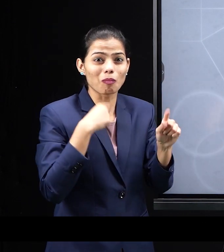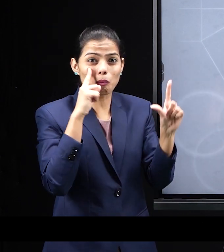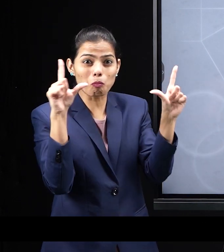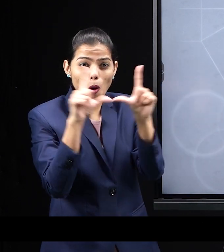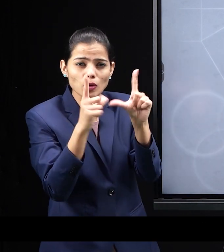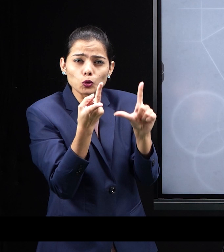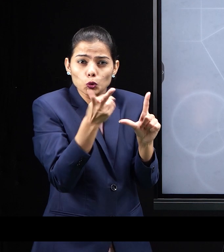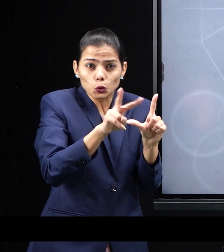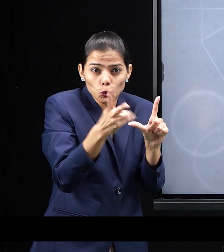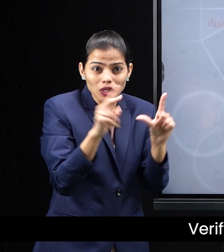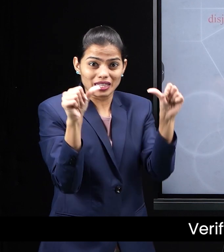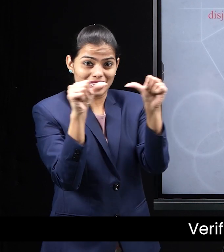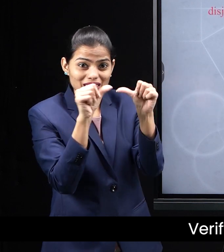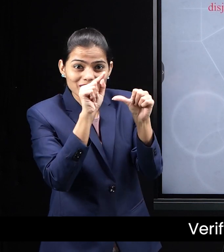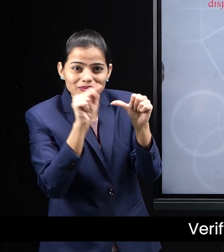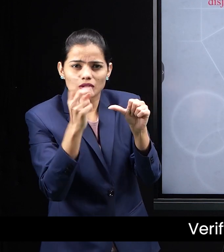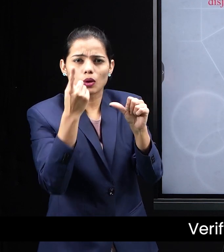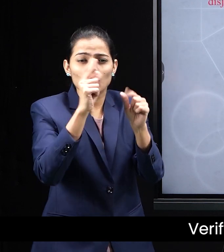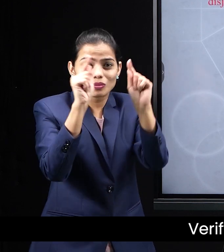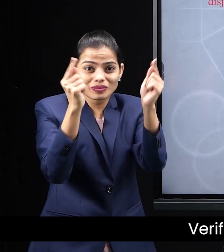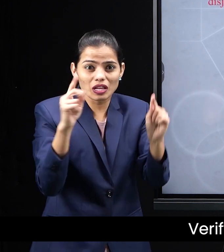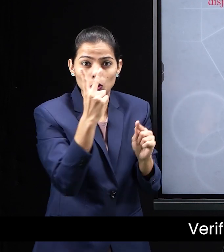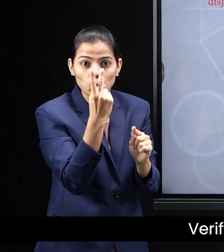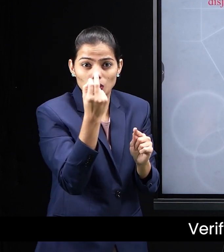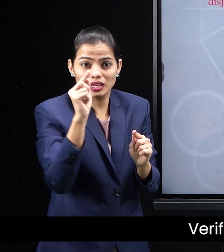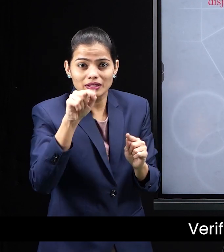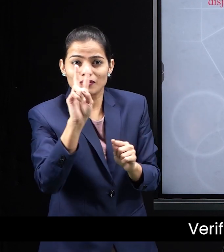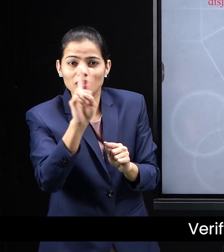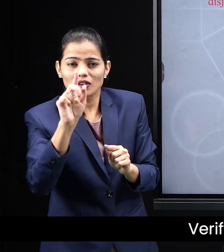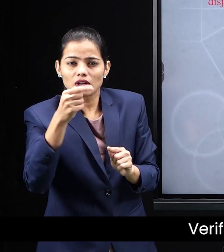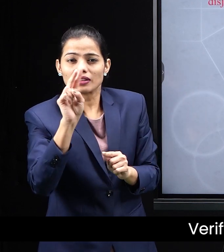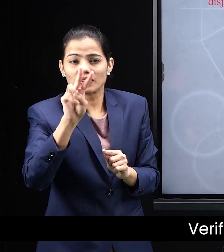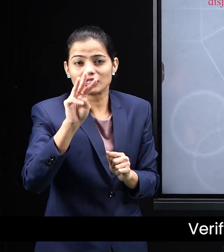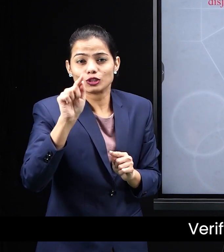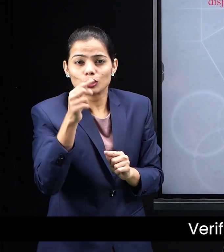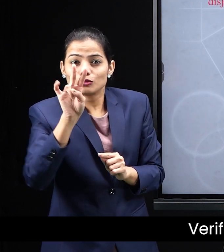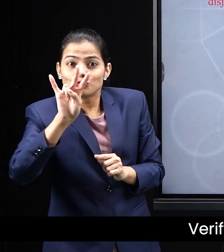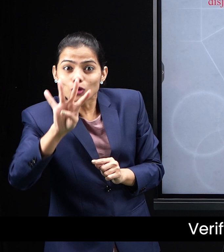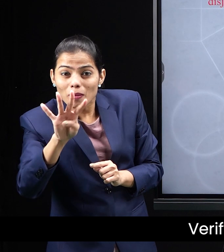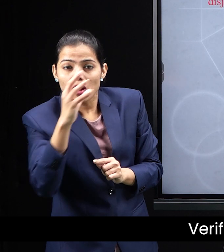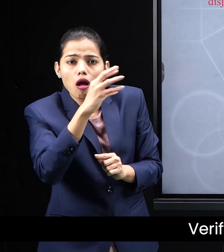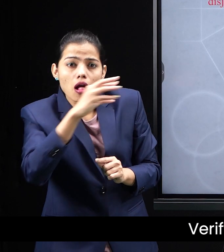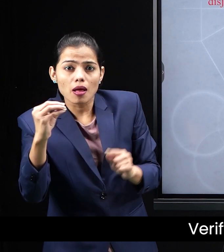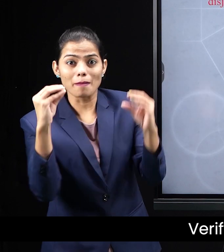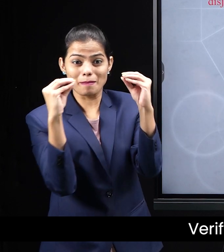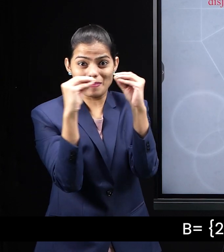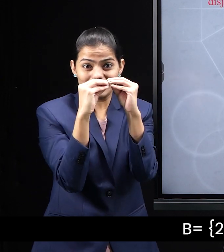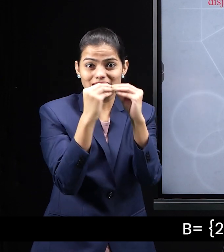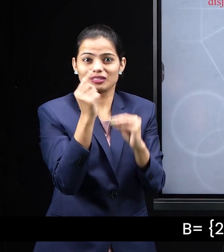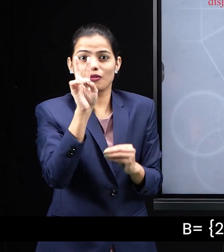Example, verify whether A is equal to 20, 22, 23, 24 and B is equal